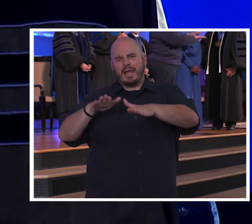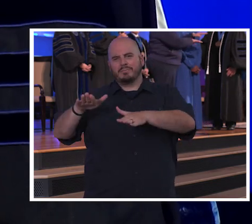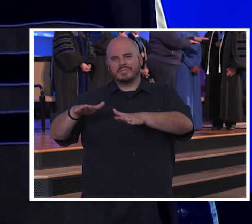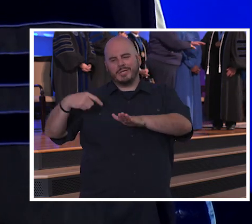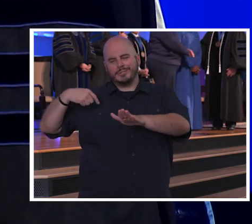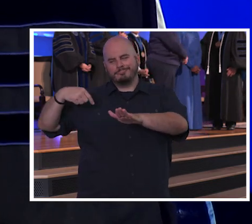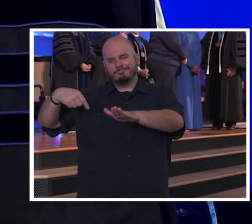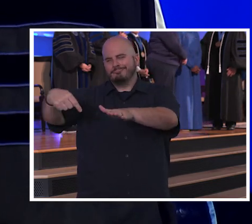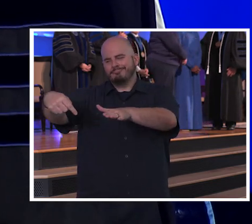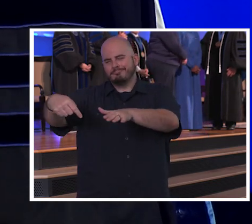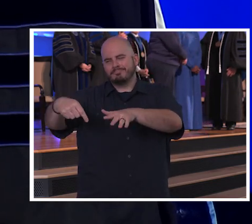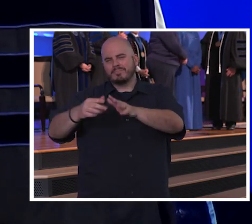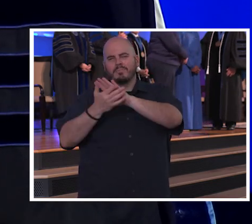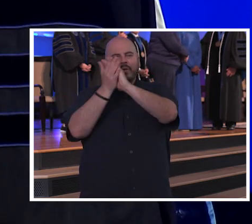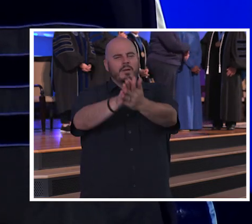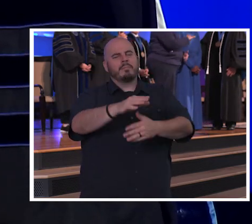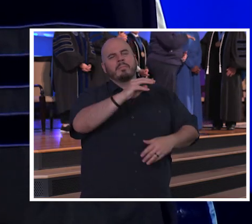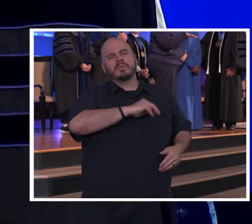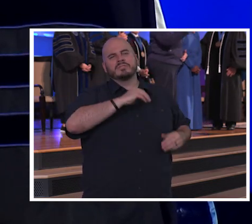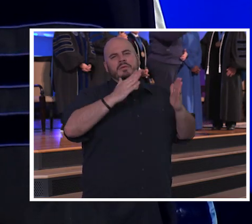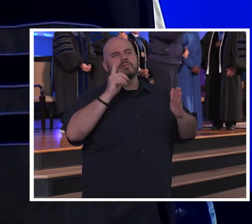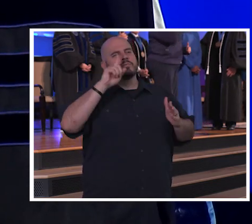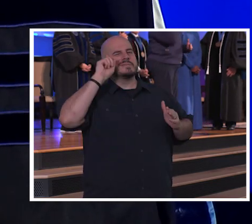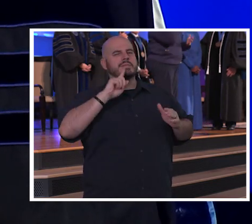and be missionaries to the deaf community,